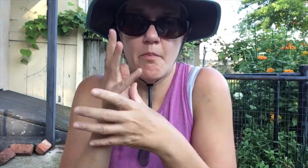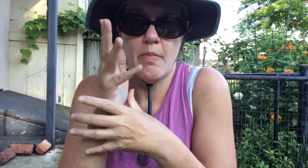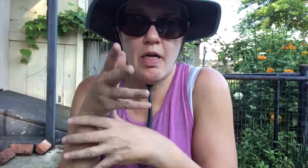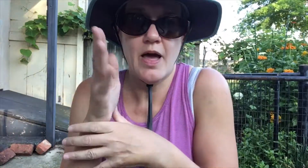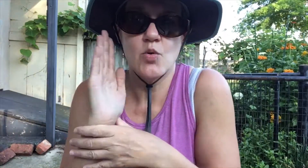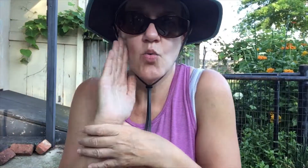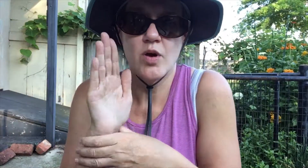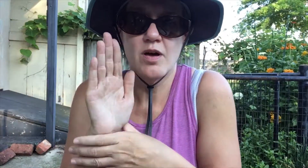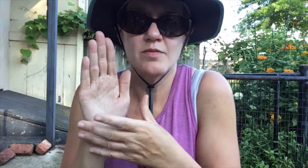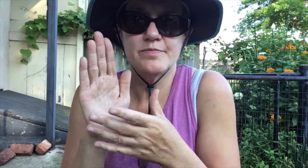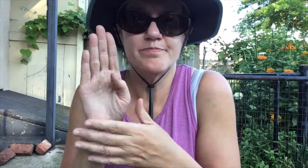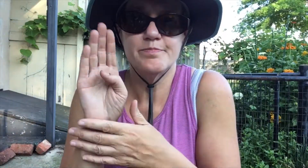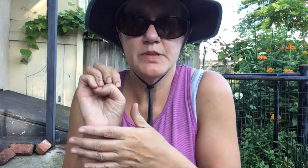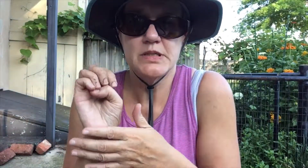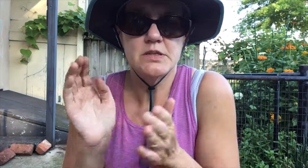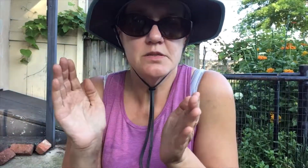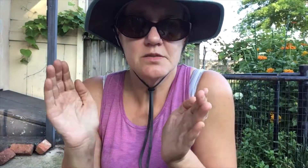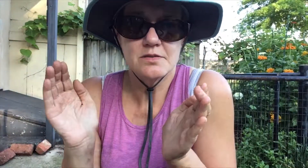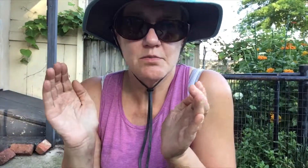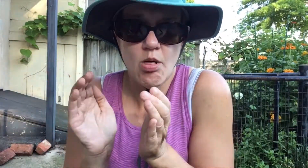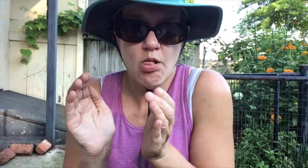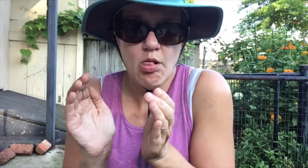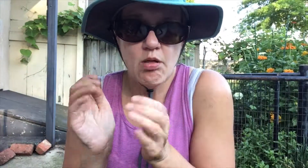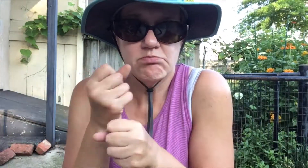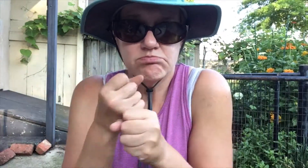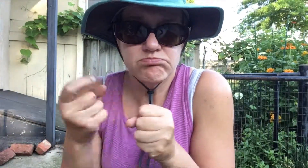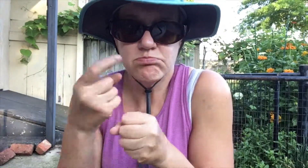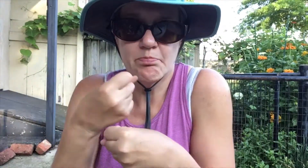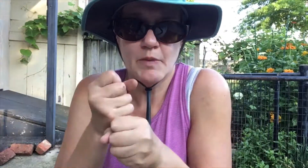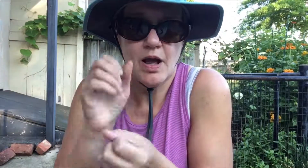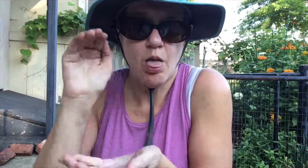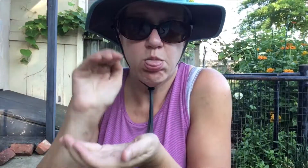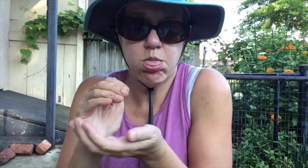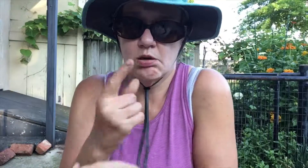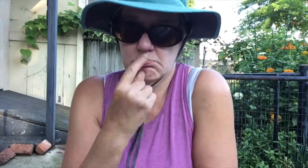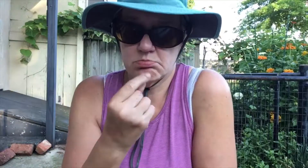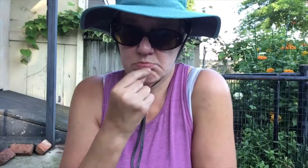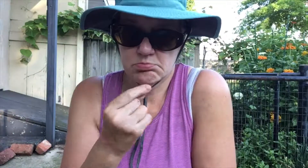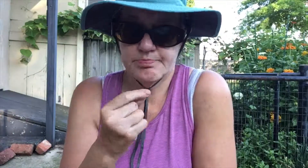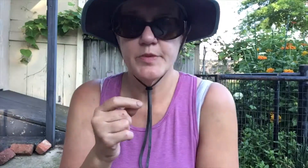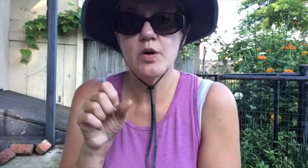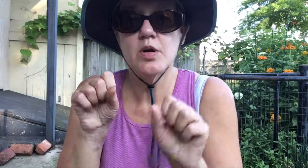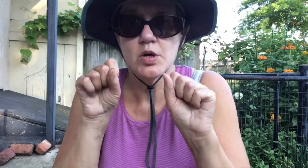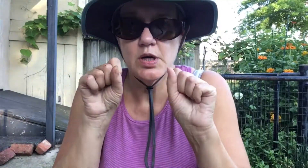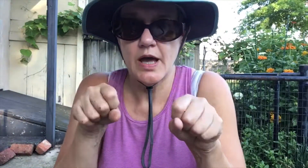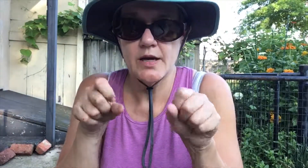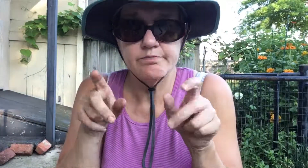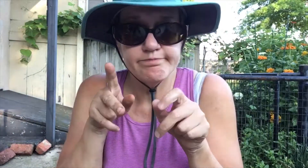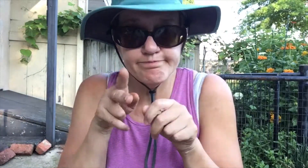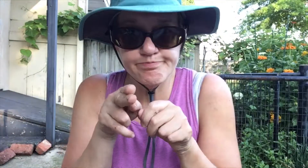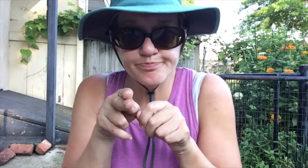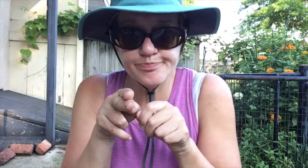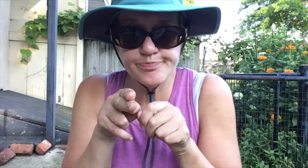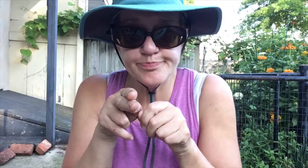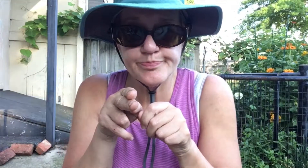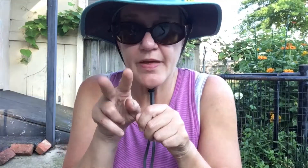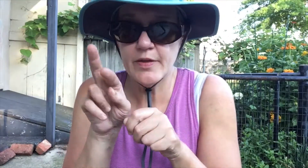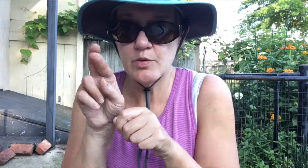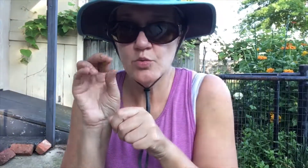new plants, but the existing plant is going to be smaller and next year you'll get less strawberries. So